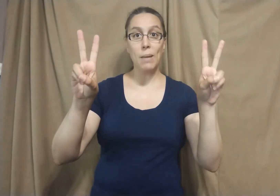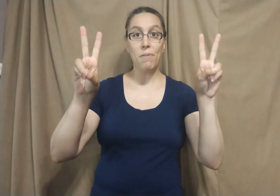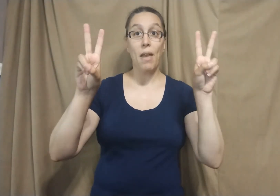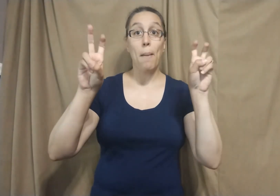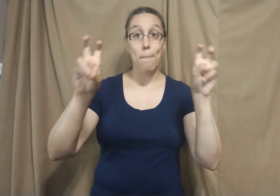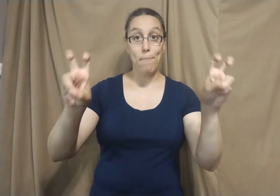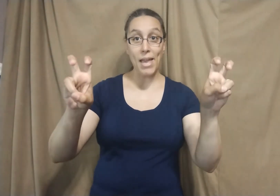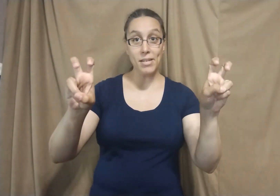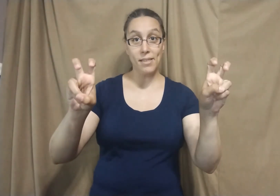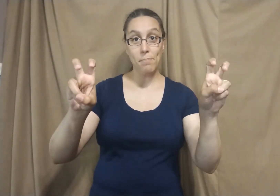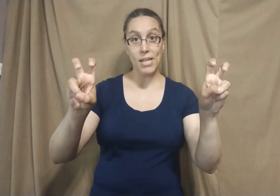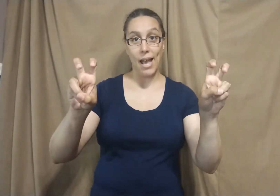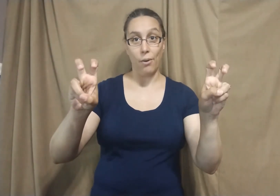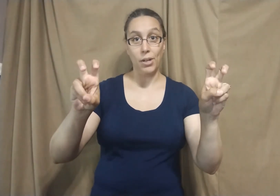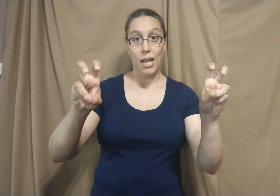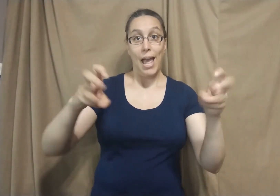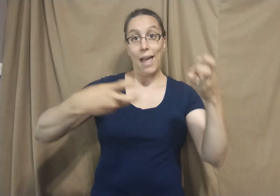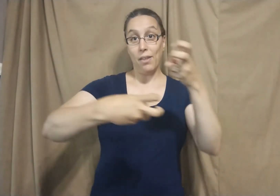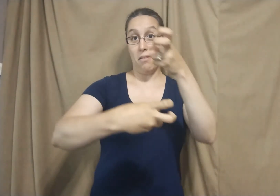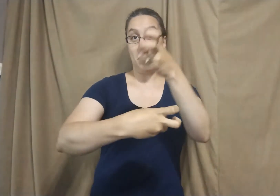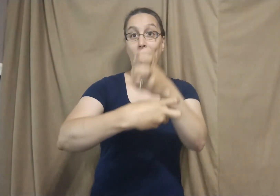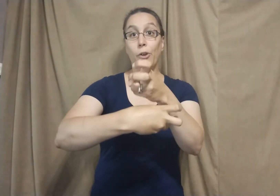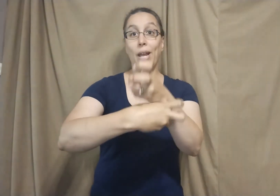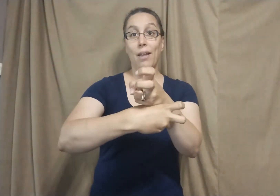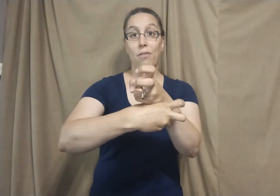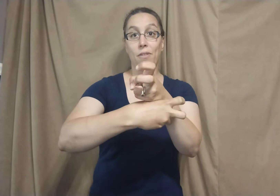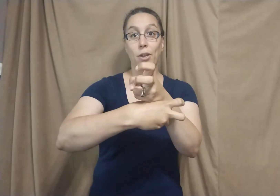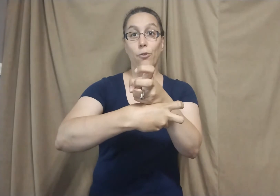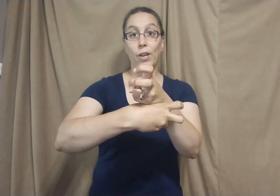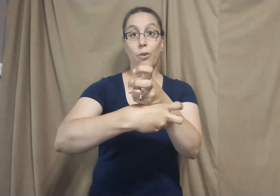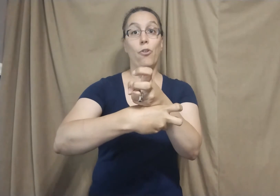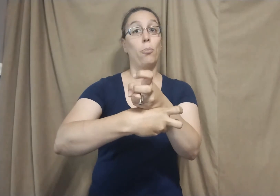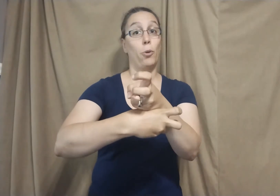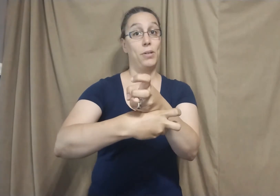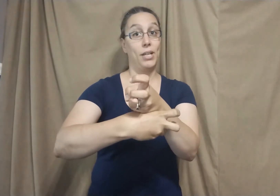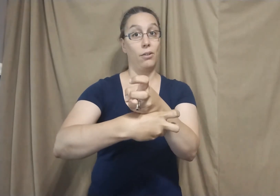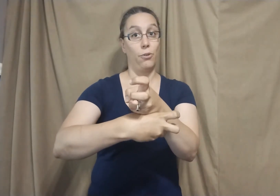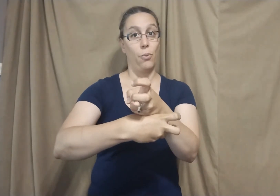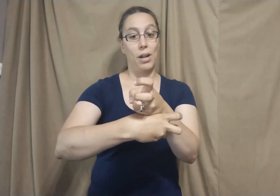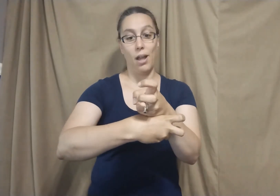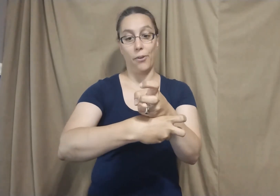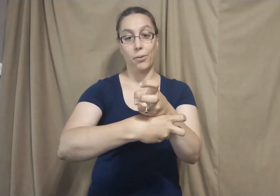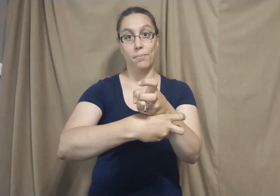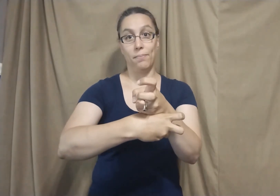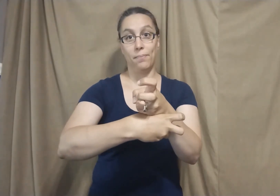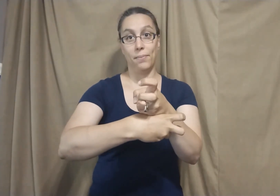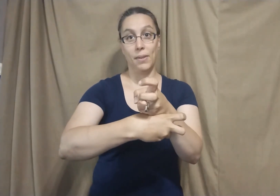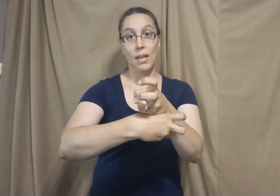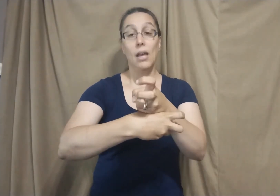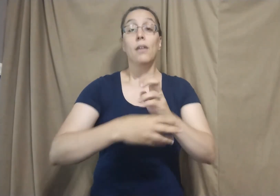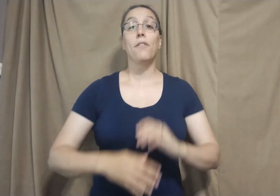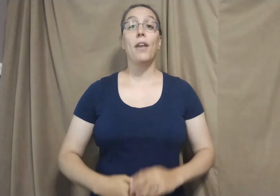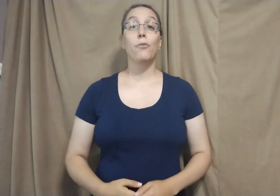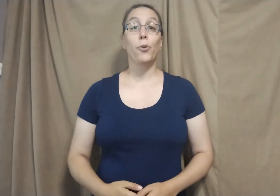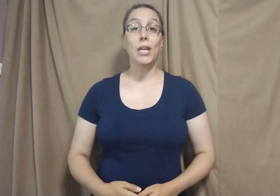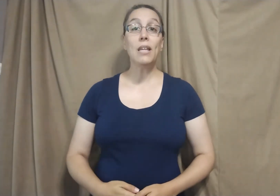shapes, bend them down, and then stack your hands so that your fingers are perpendicular to one another. The sign for